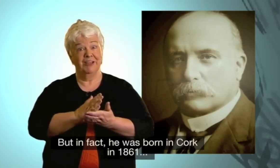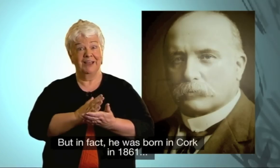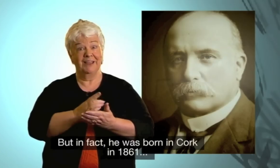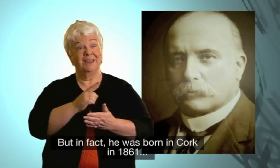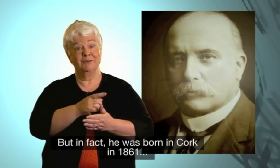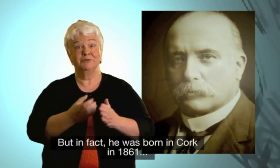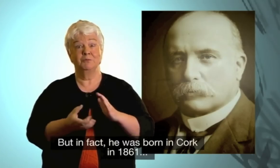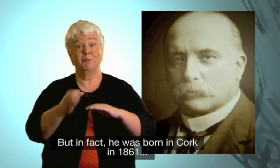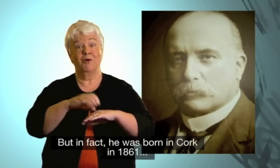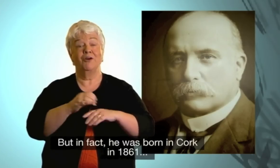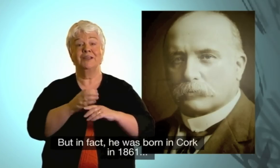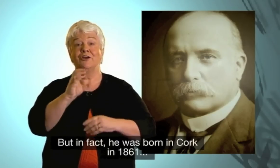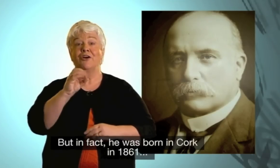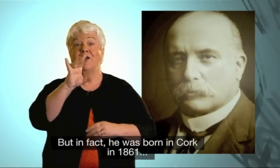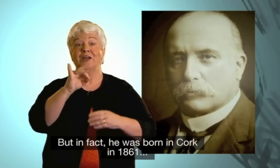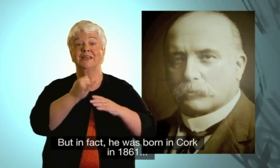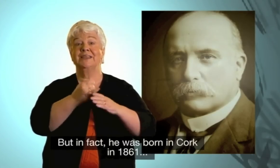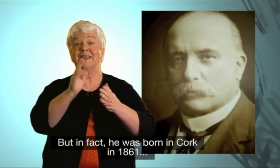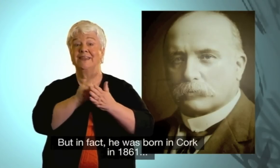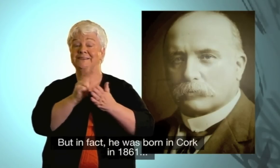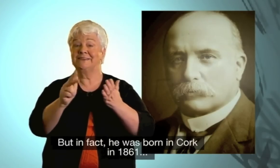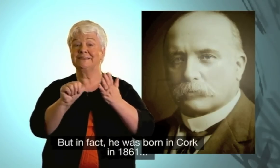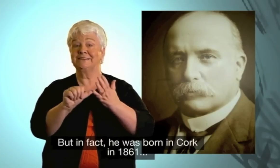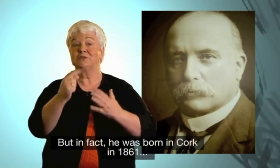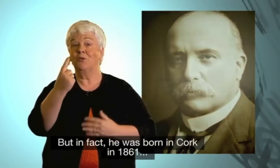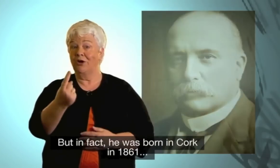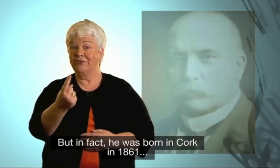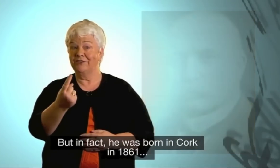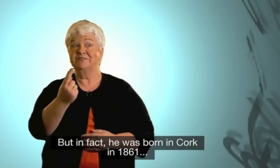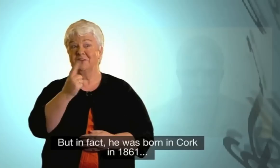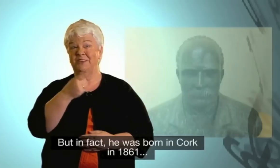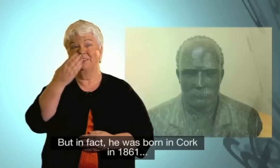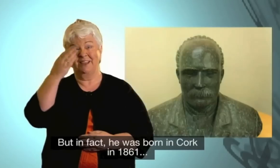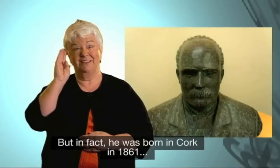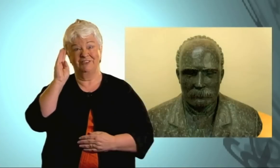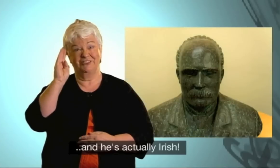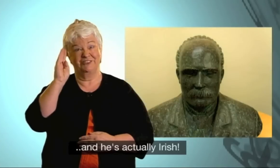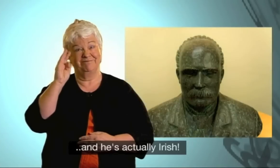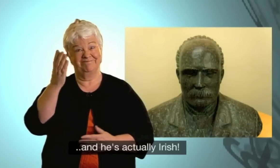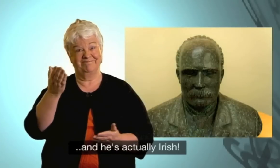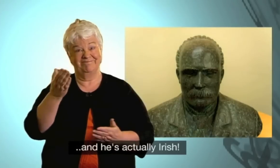But in fact, he was born in Cork in 1861. And he's actually